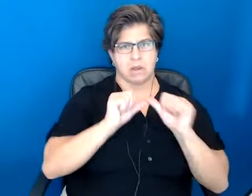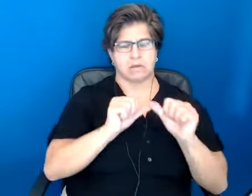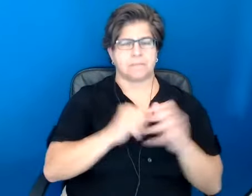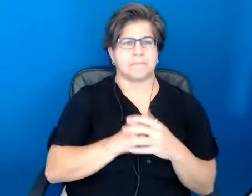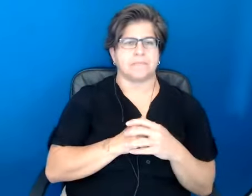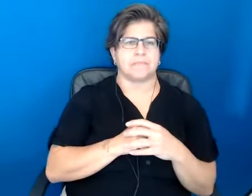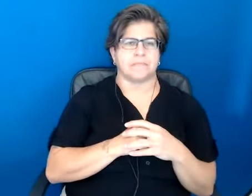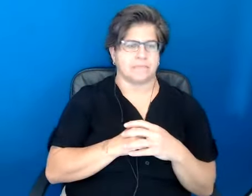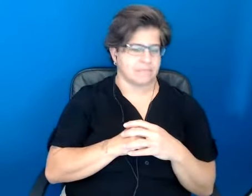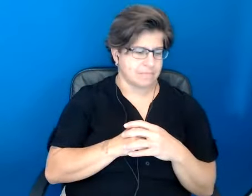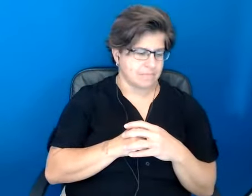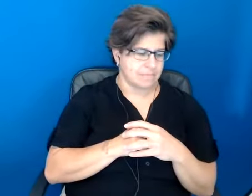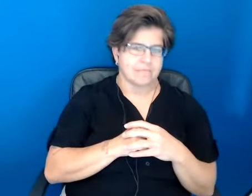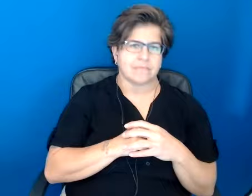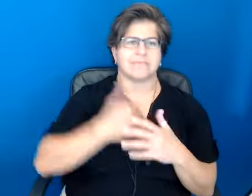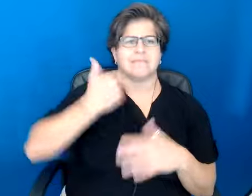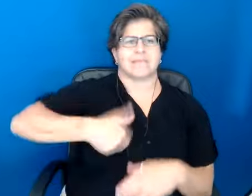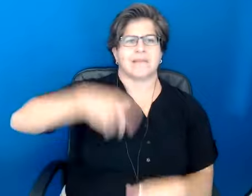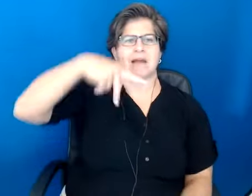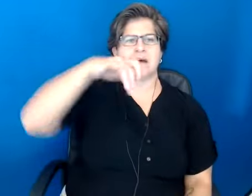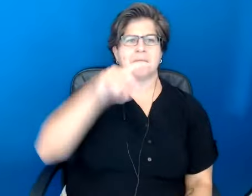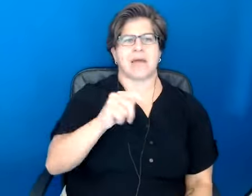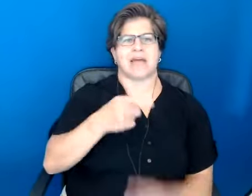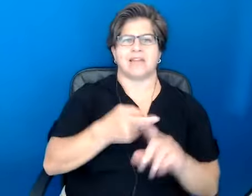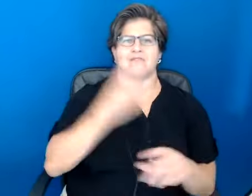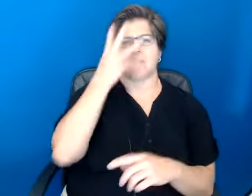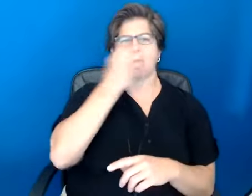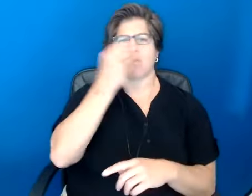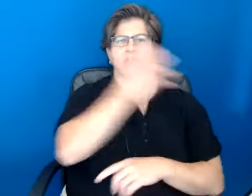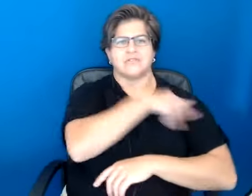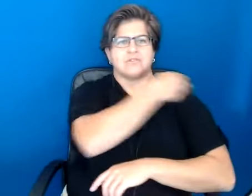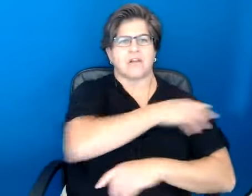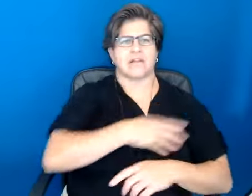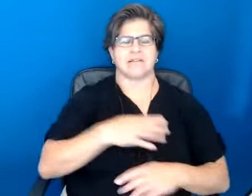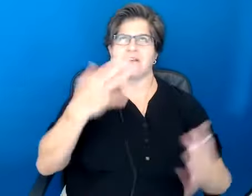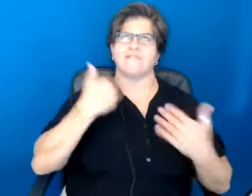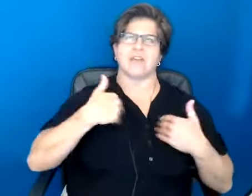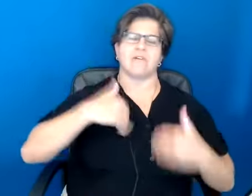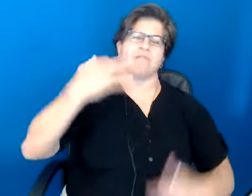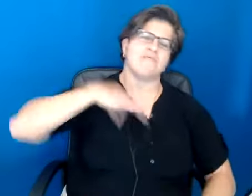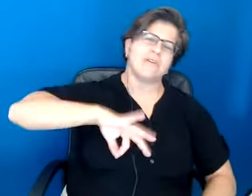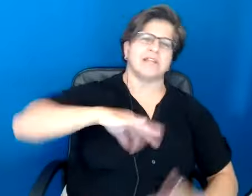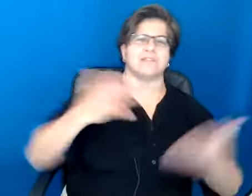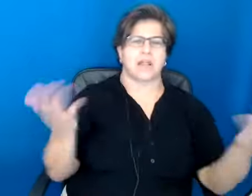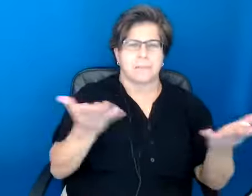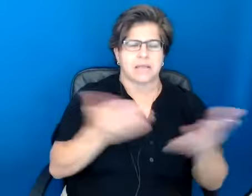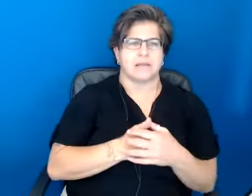few minutes left on it. I hope it keeps. Well, good evening,